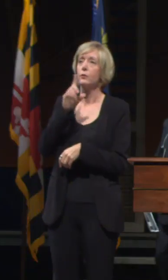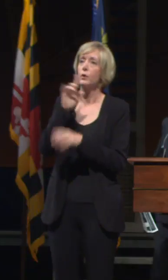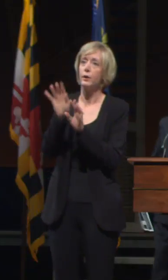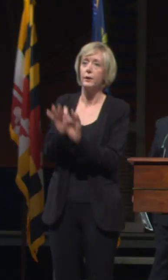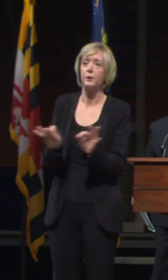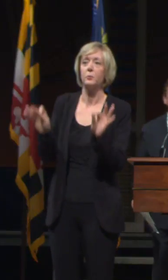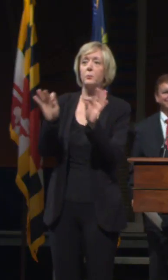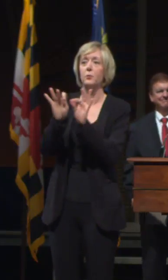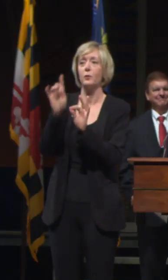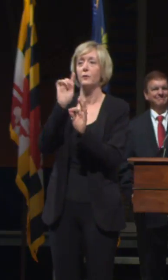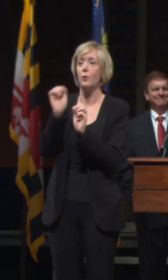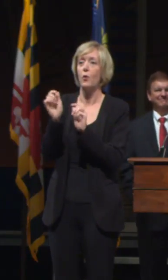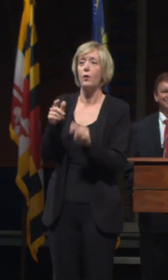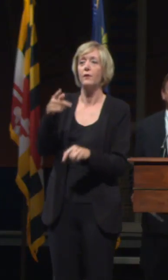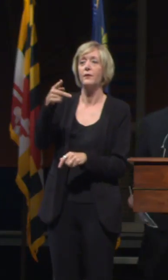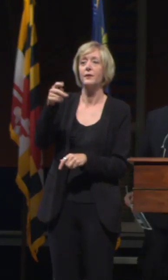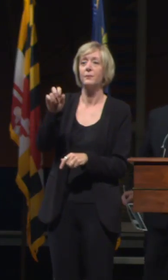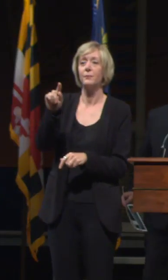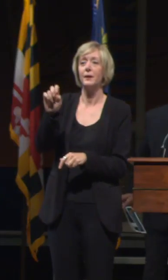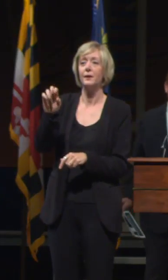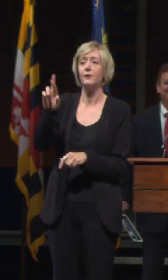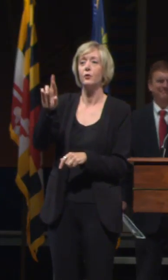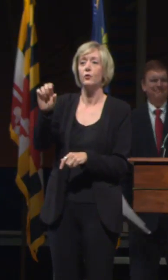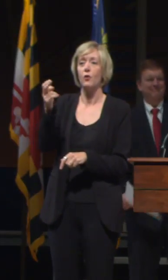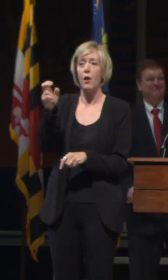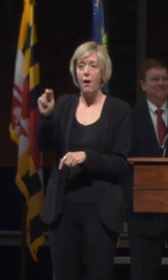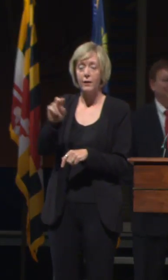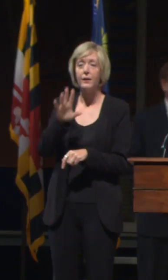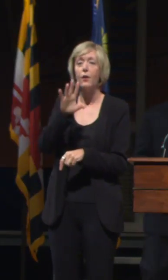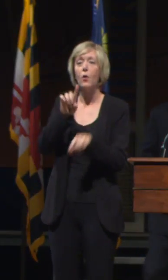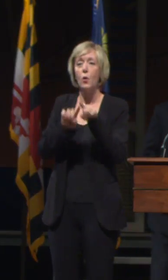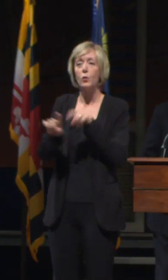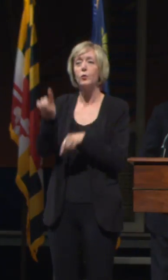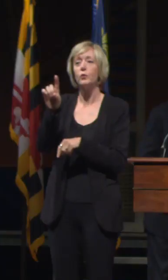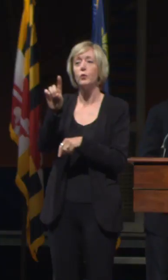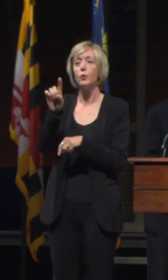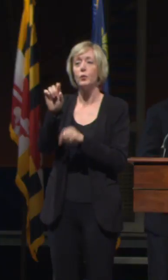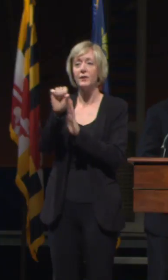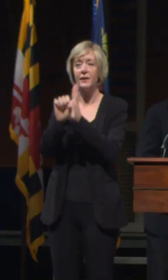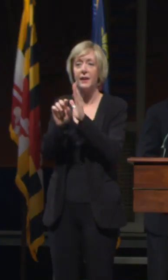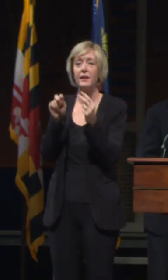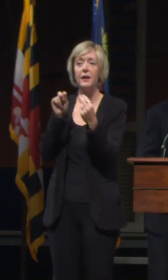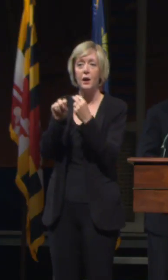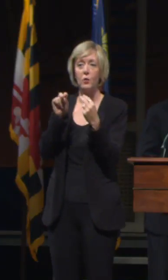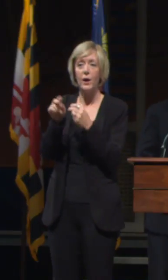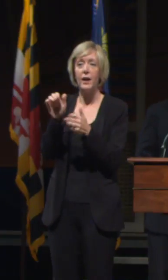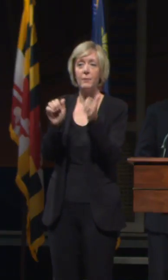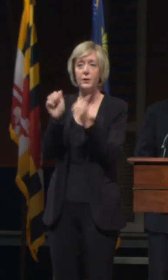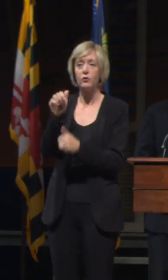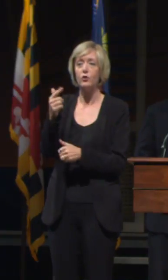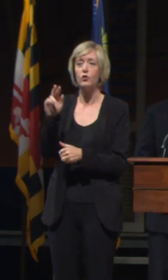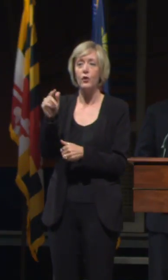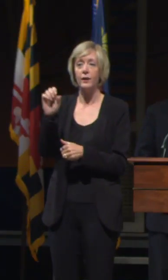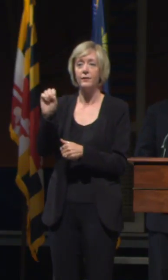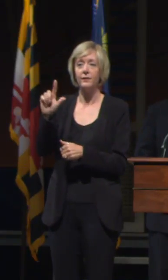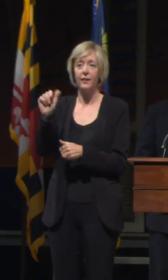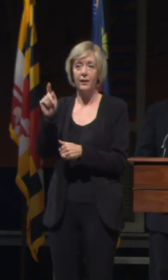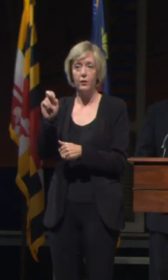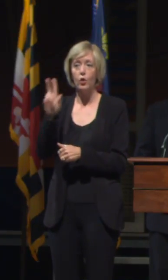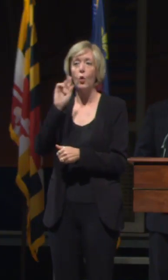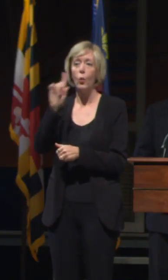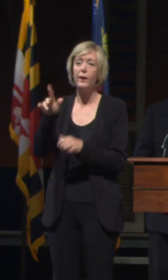to all of us, Pete Ron, and State Highway Administrator Greg Slater, who will provide an update on